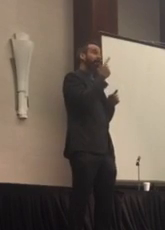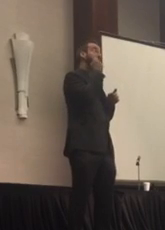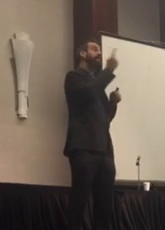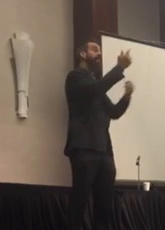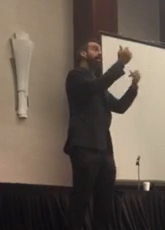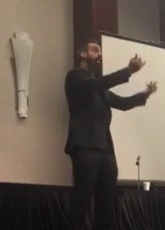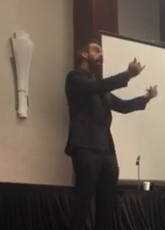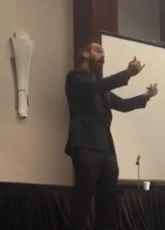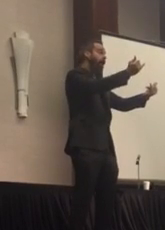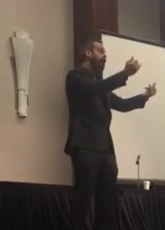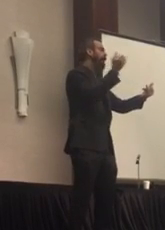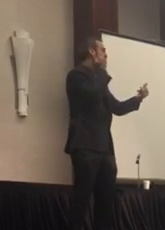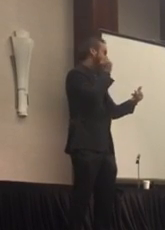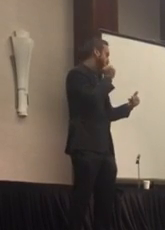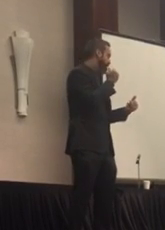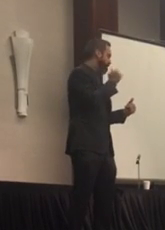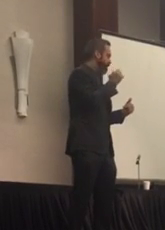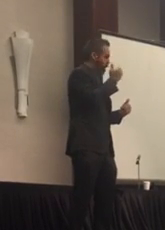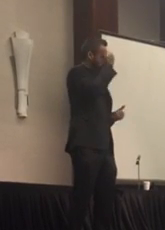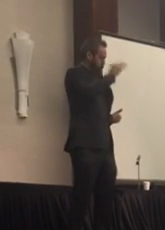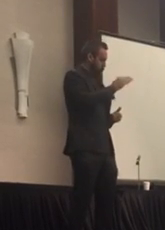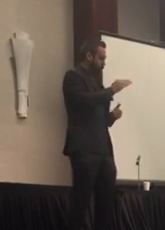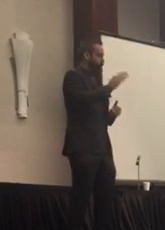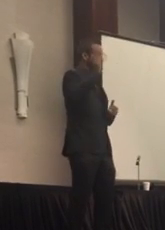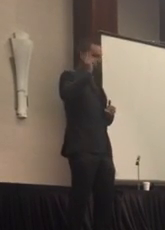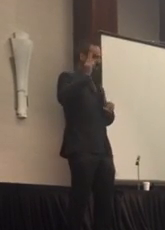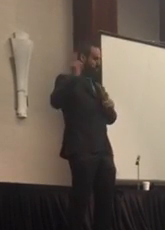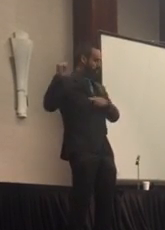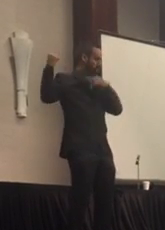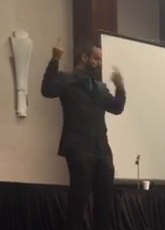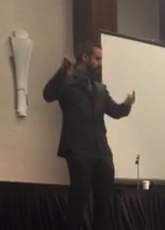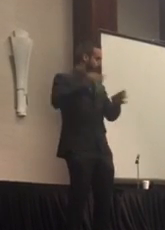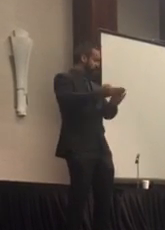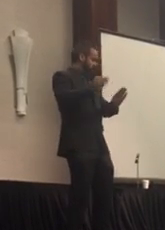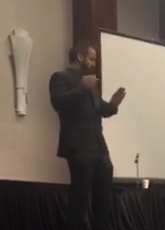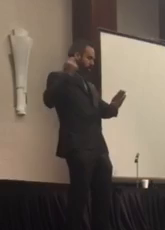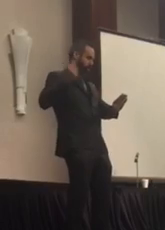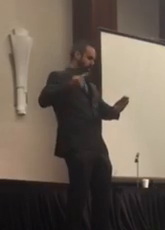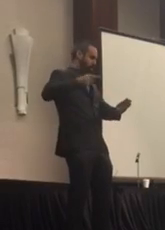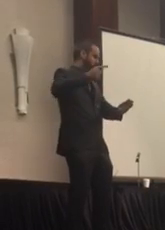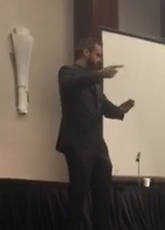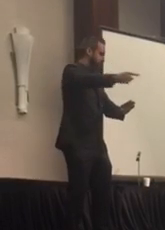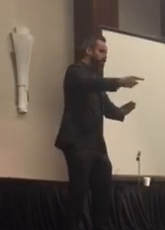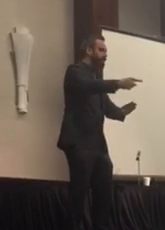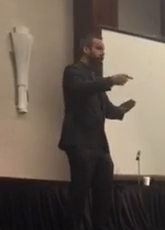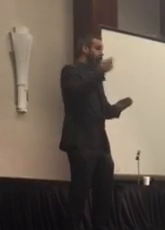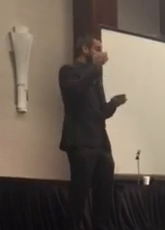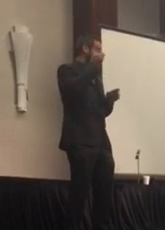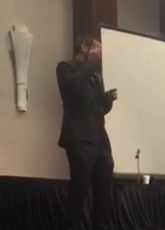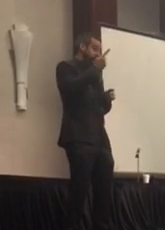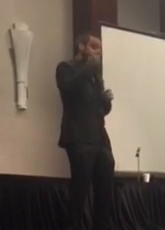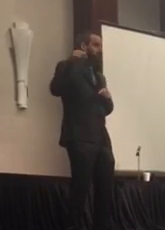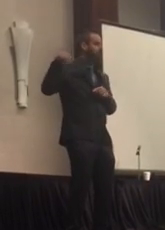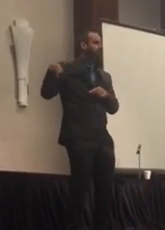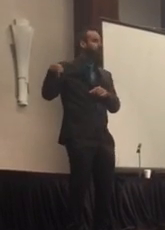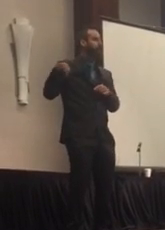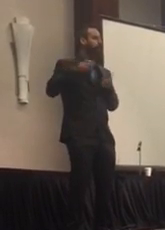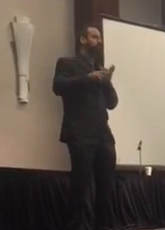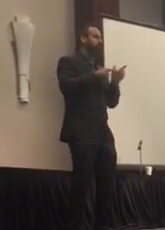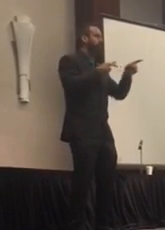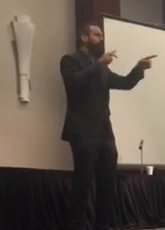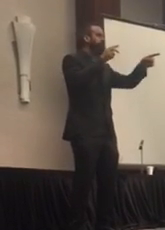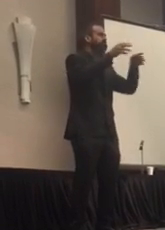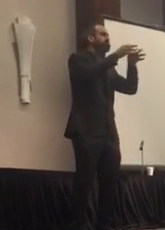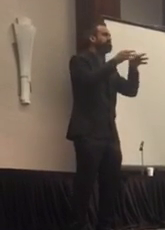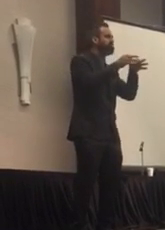present if you don't understand the historical precedents that came before it, right? So if you don't learn anything else from our conversation today, that would be pitiful, and I'm